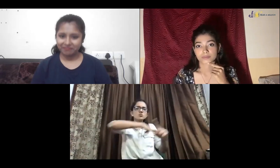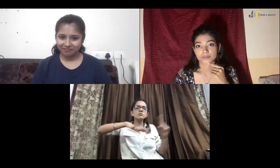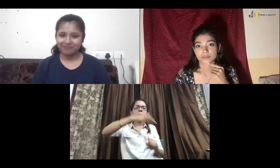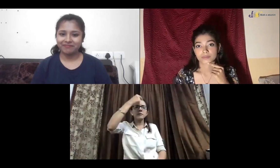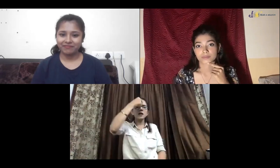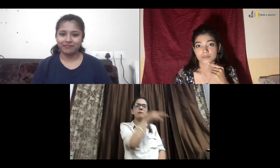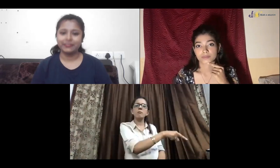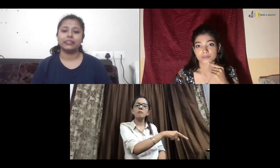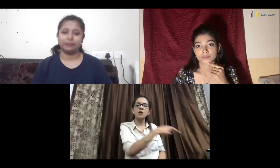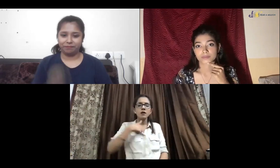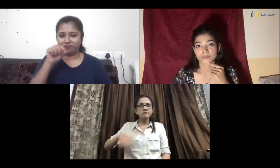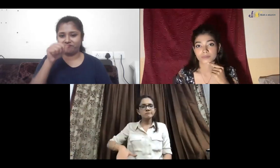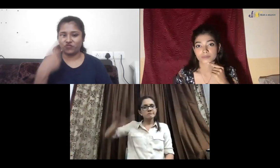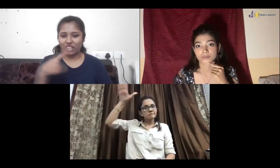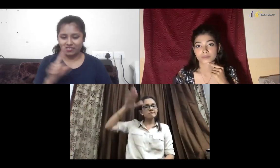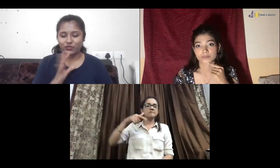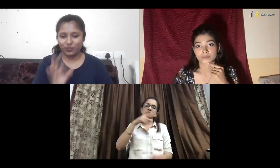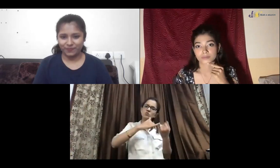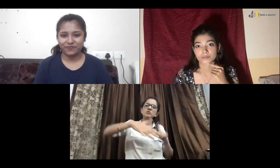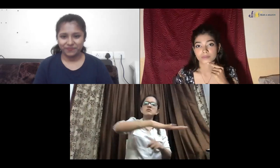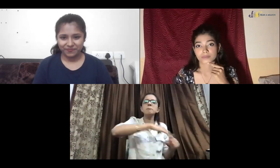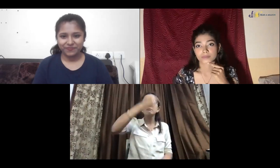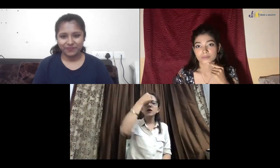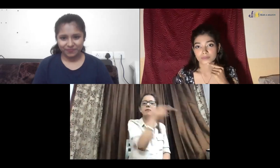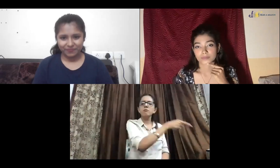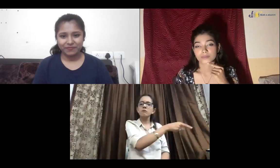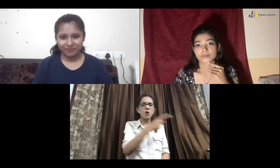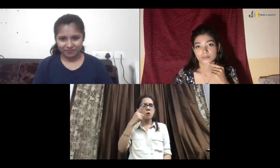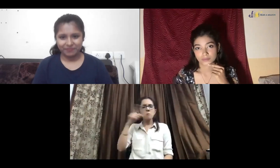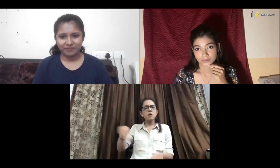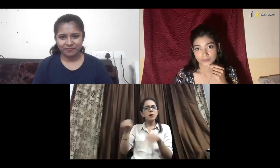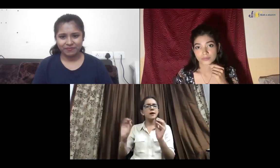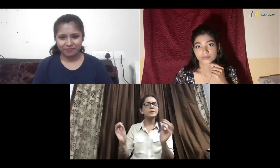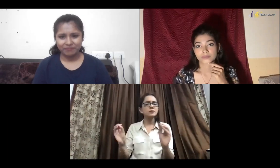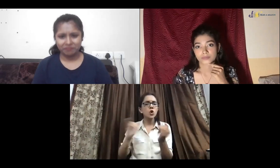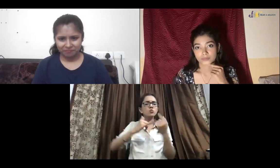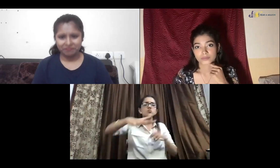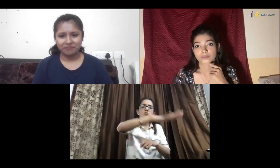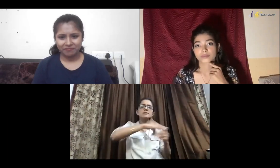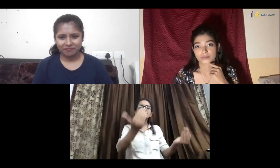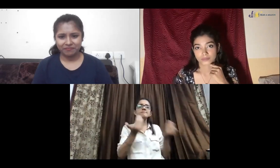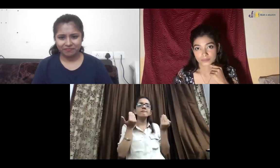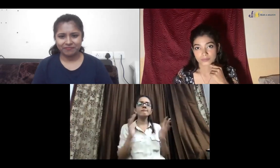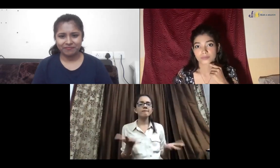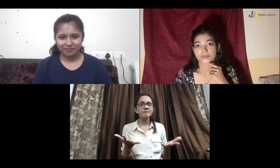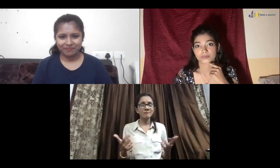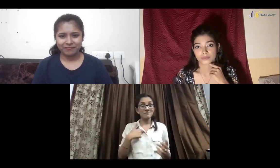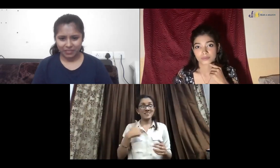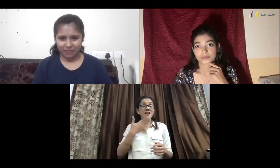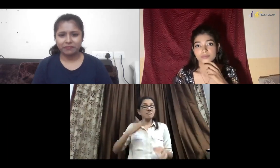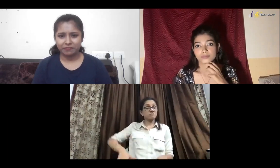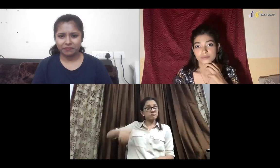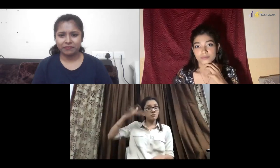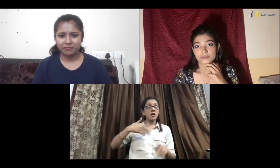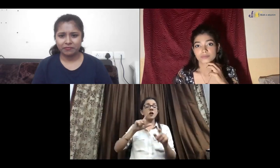nothing wrong. It's natural. The problem is with the society. So problem comes within society. It's nothing wrong with